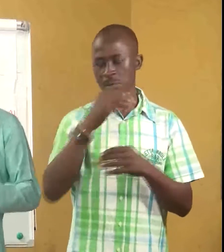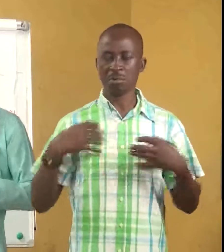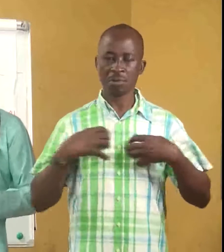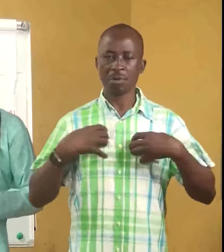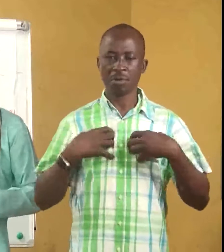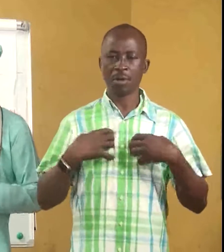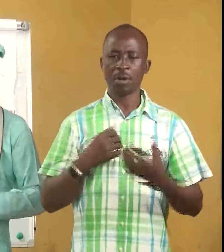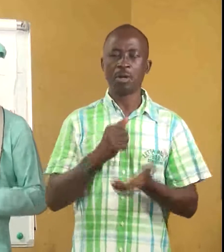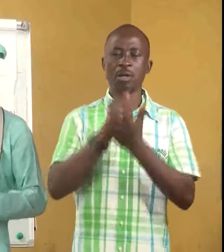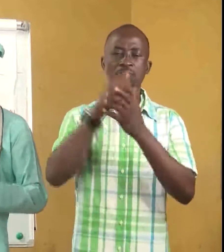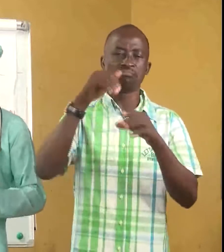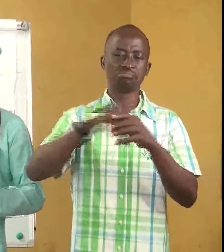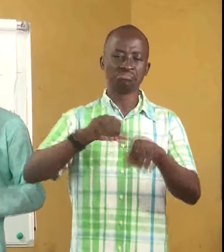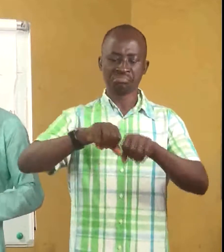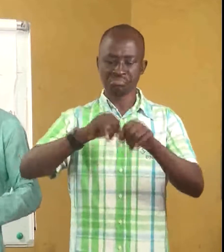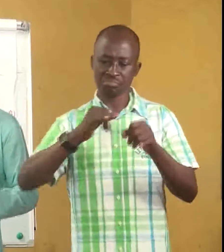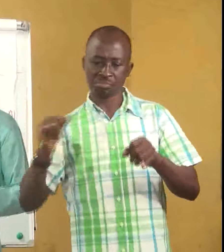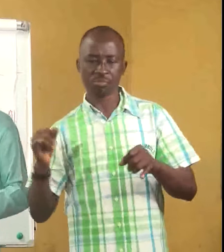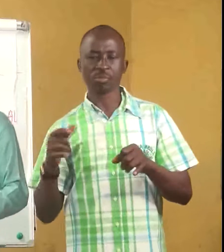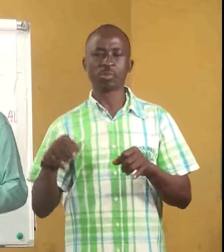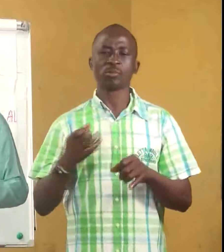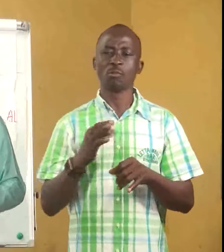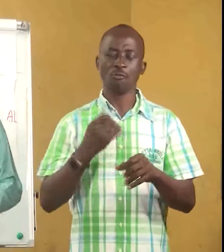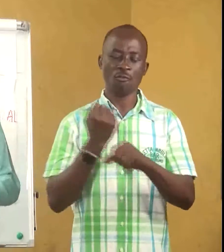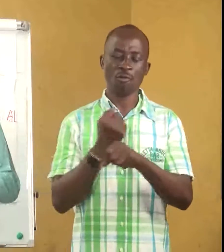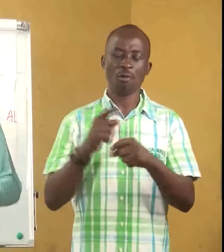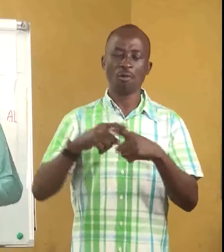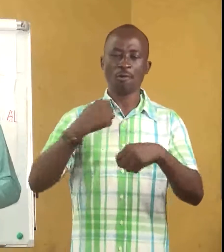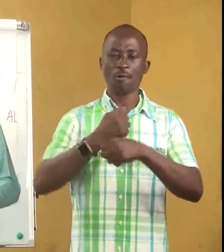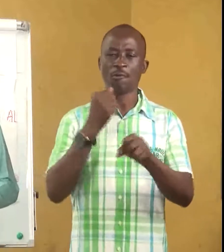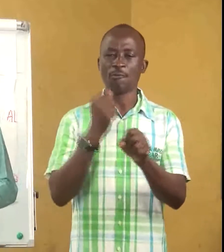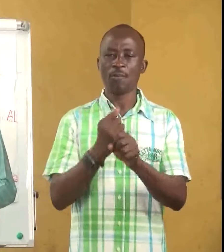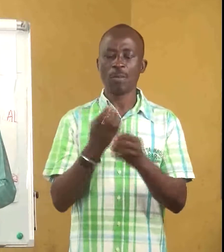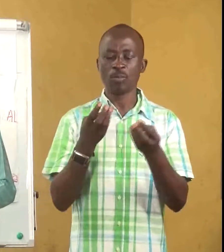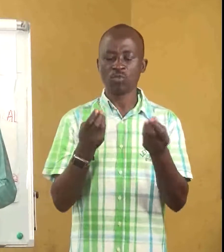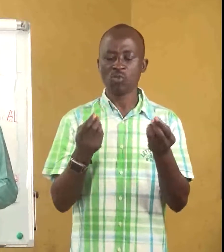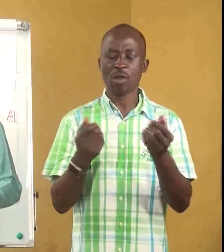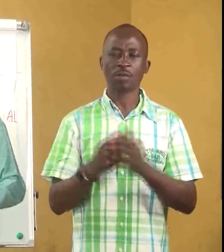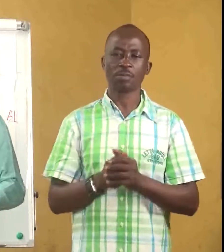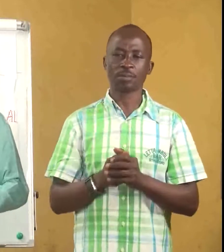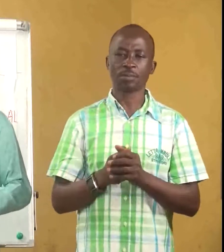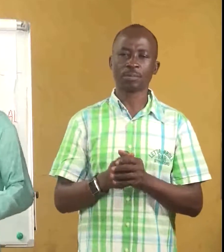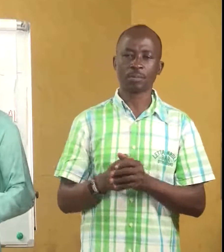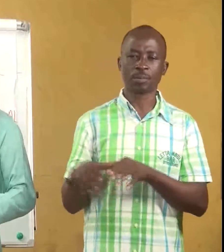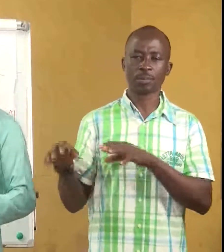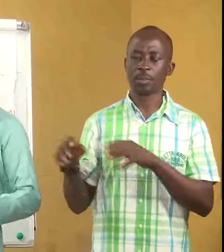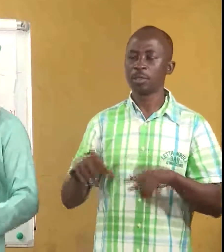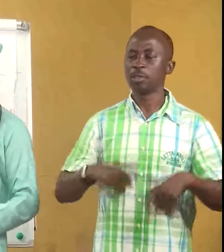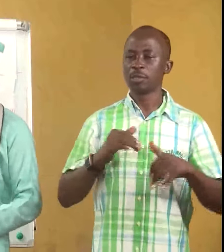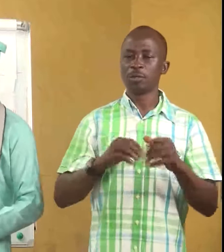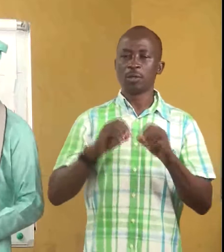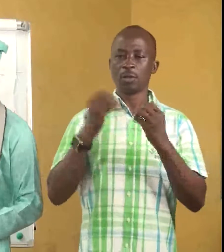animals help in the breaking down of rocks to form soil. Living organisms